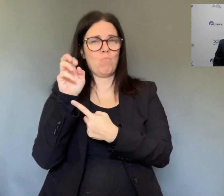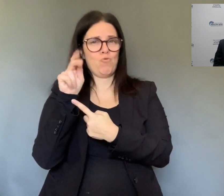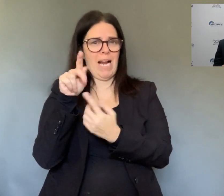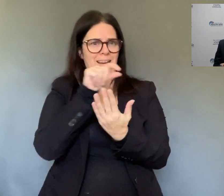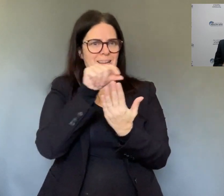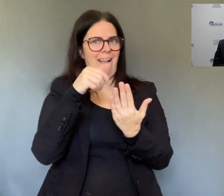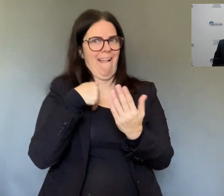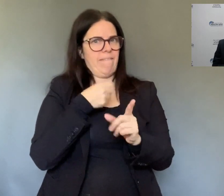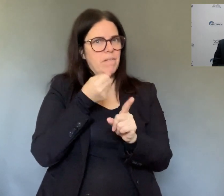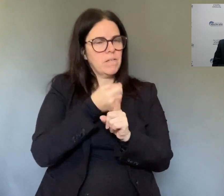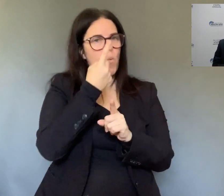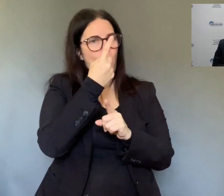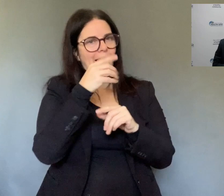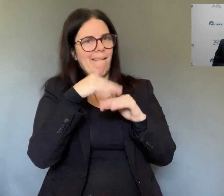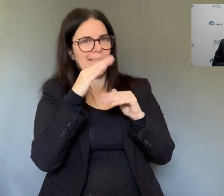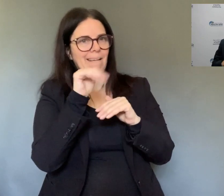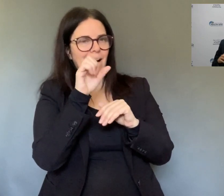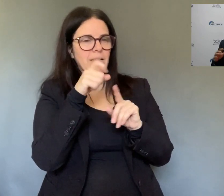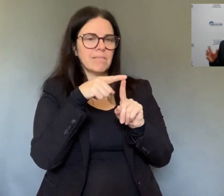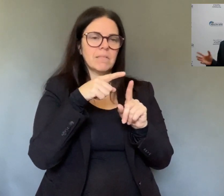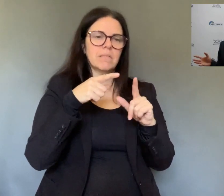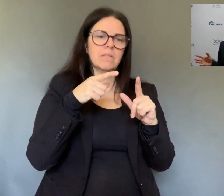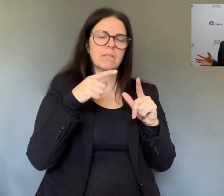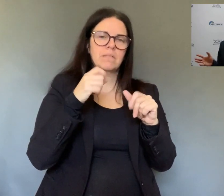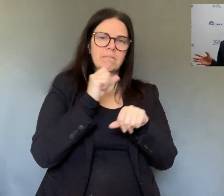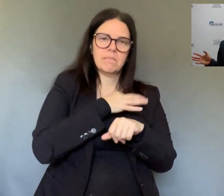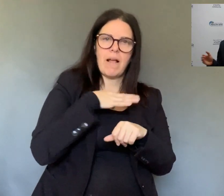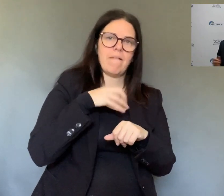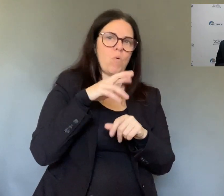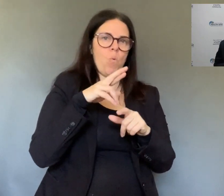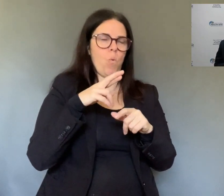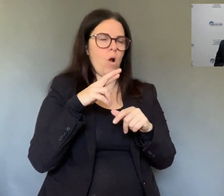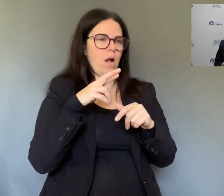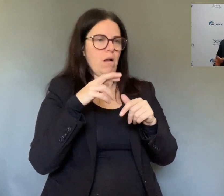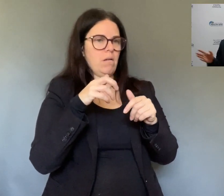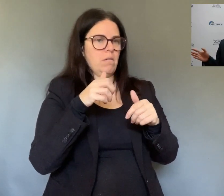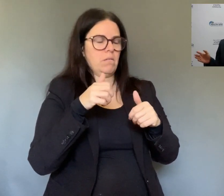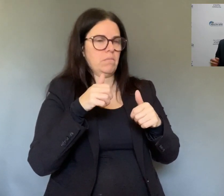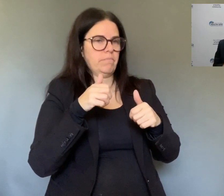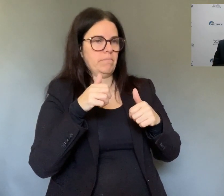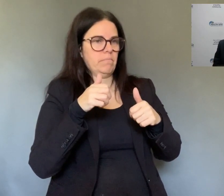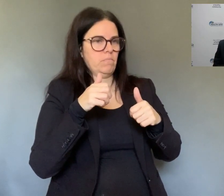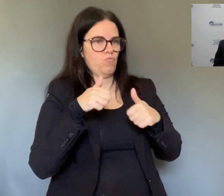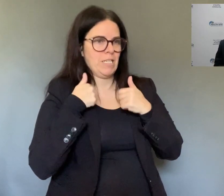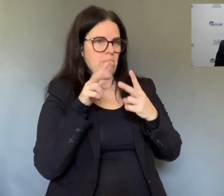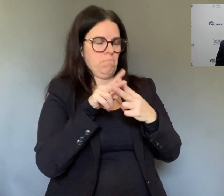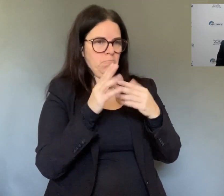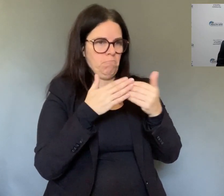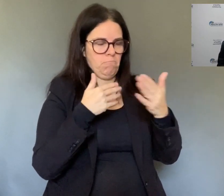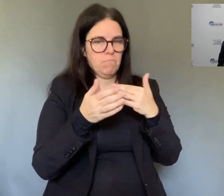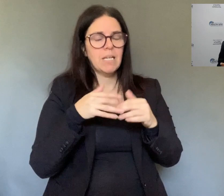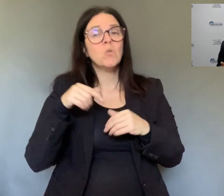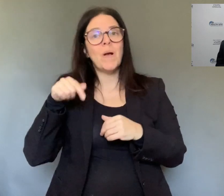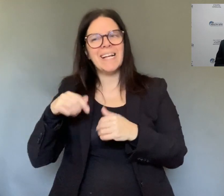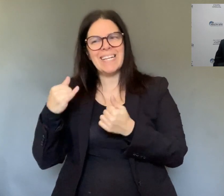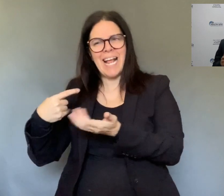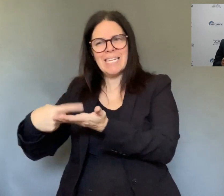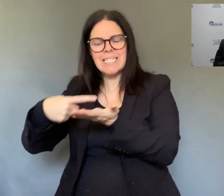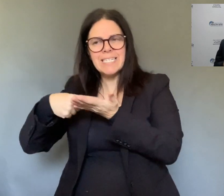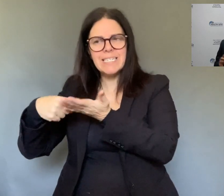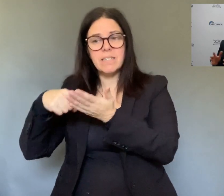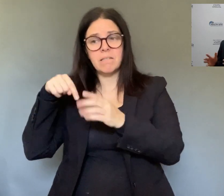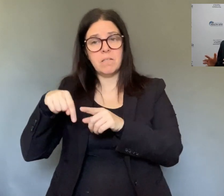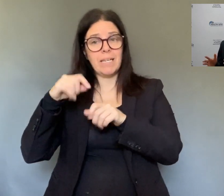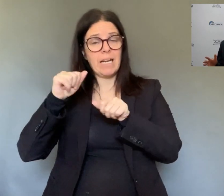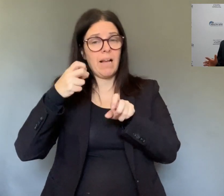maybe not going back to the home, but to the subacute hospital, the Hotel du Grace Healthcare. So some